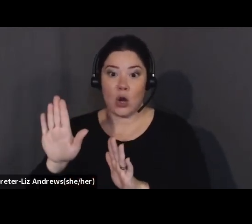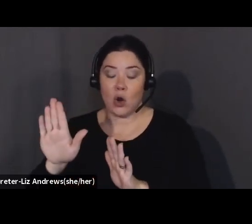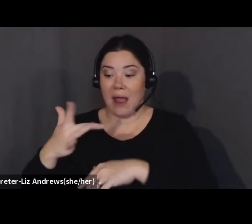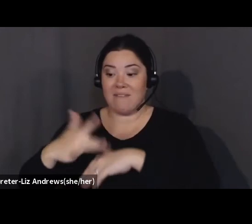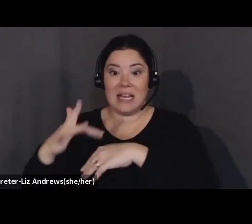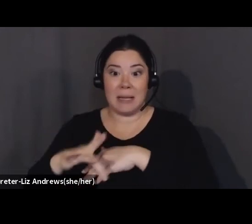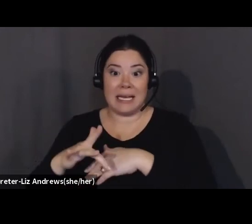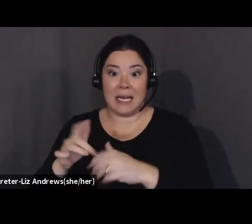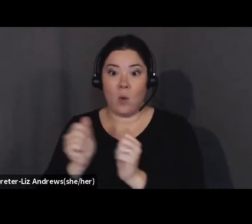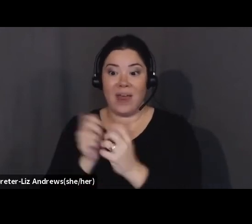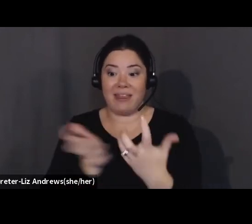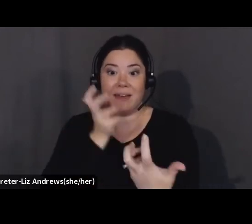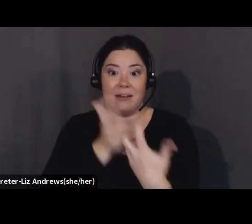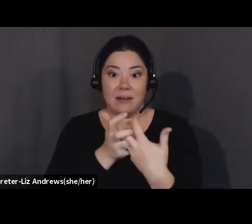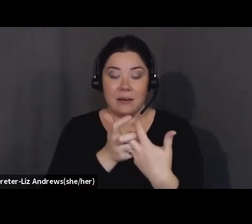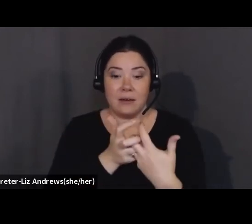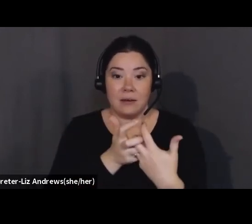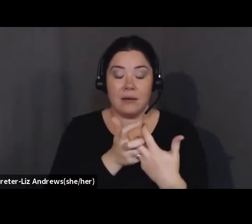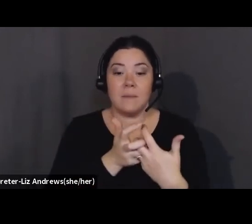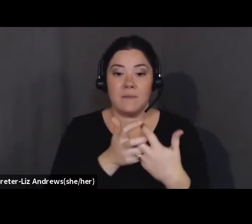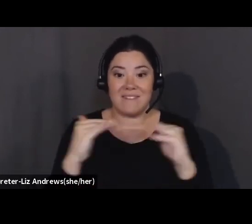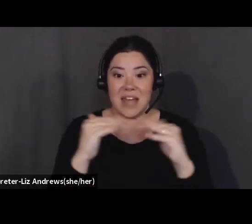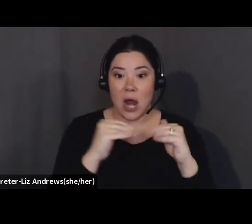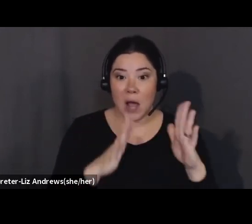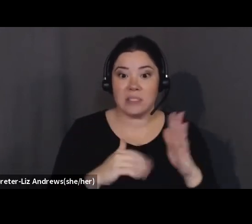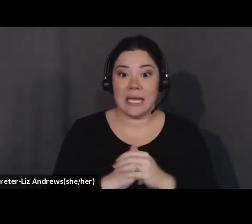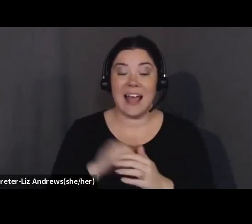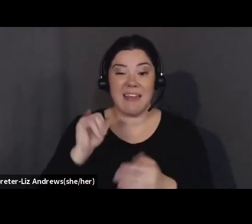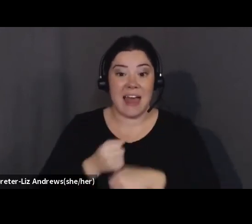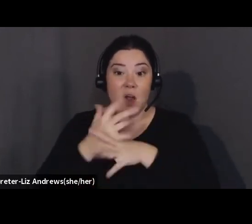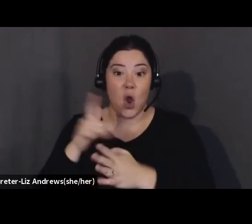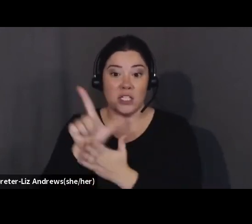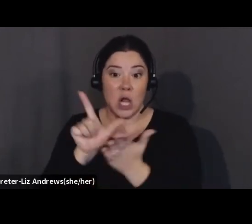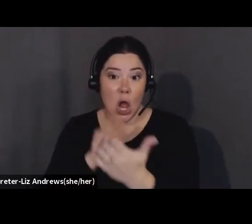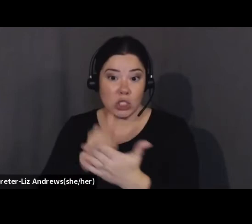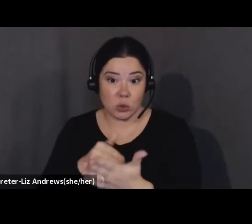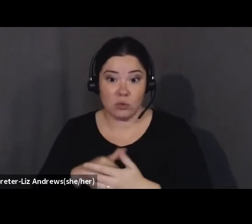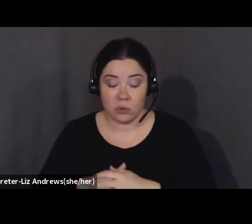to a 2017 lawsuit by the Department of Justice and disability advocates.